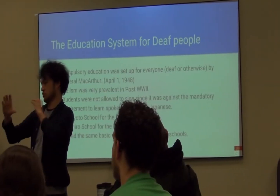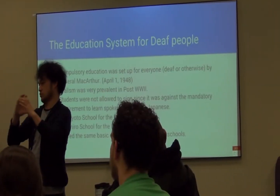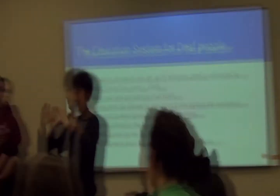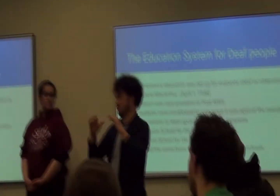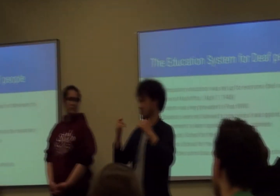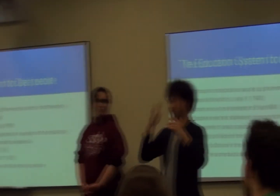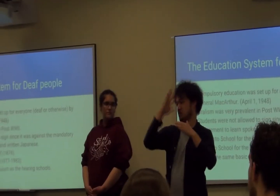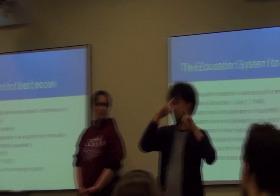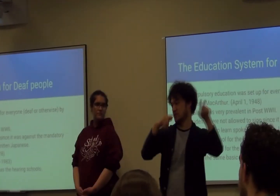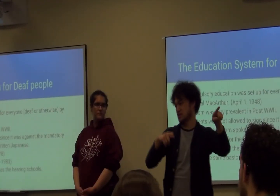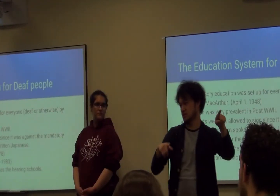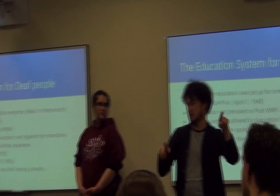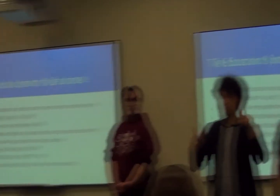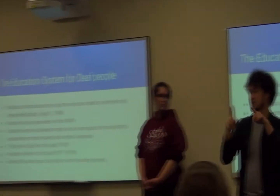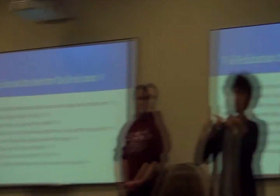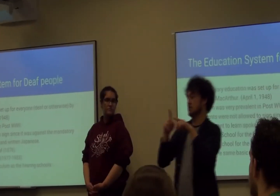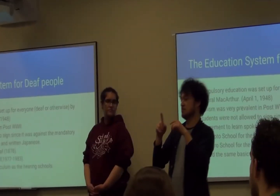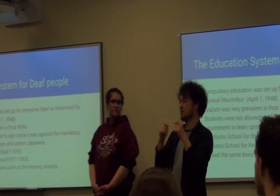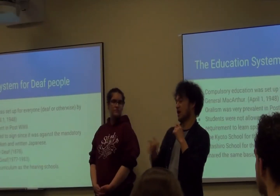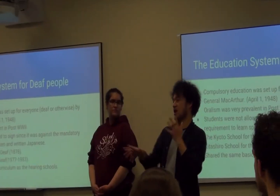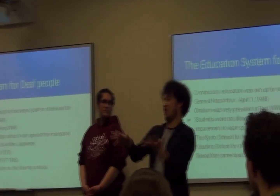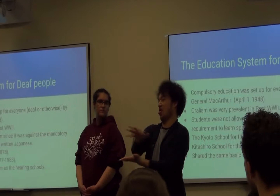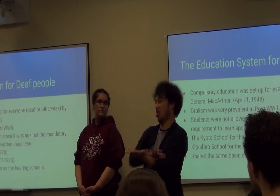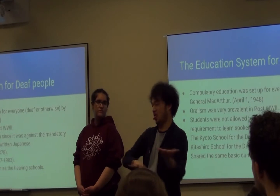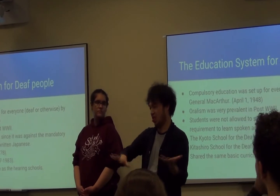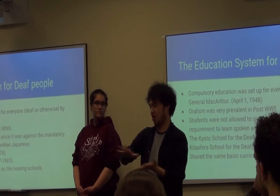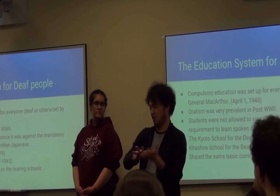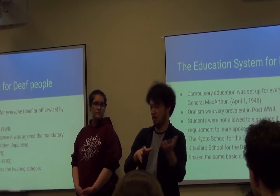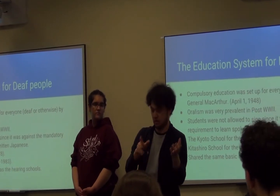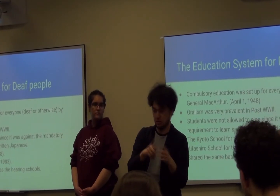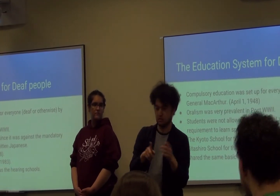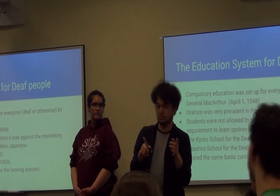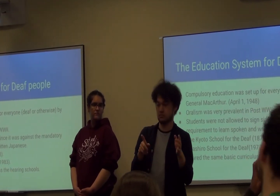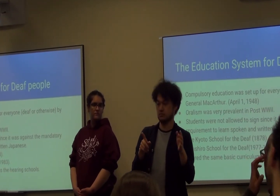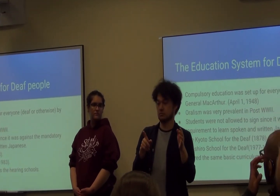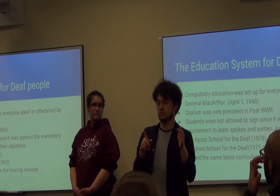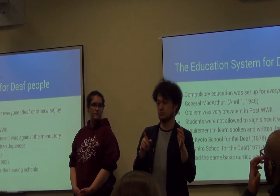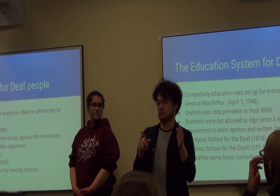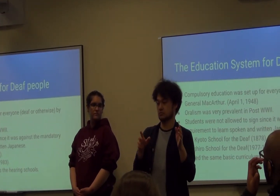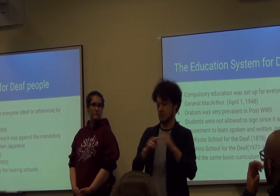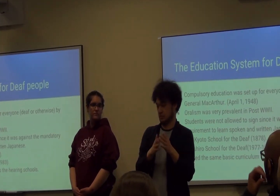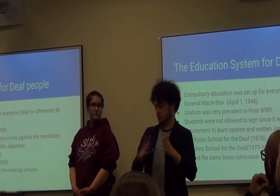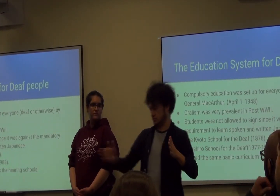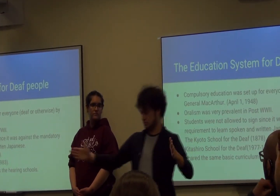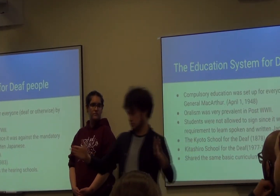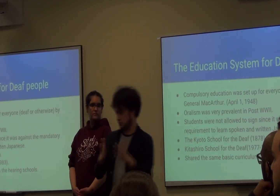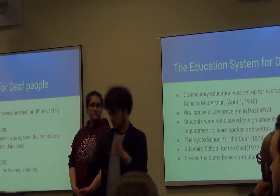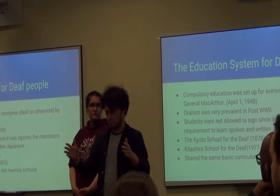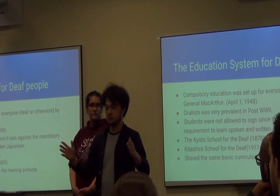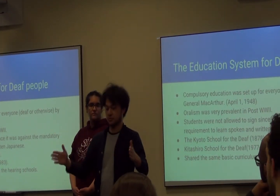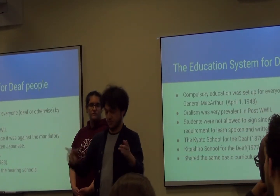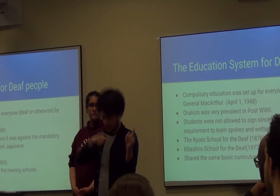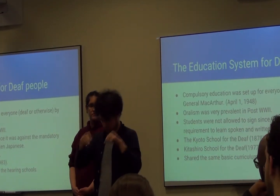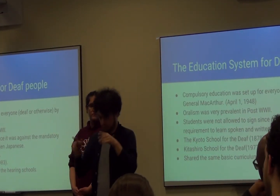the mode of communication that they preferred was, spoken language. So there was a bit of a mix, but during that